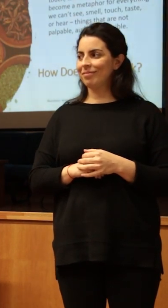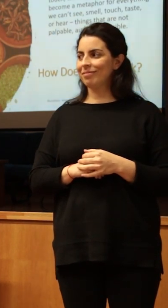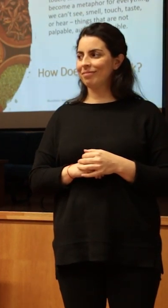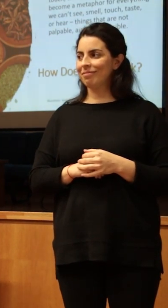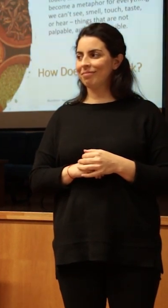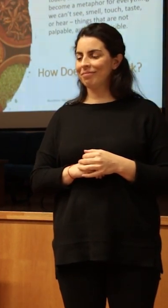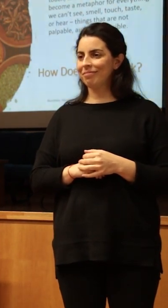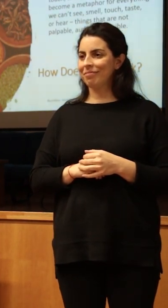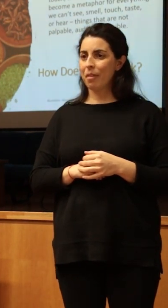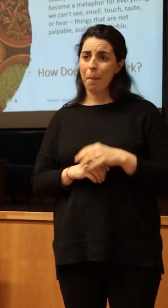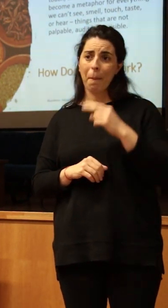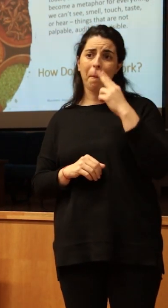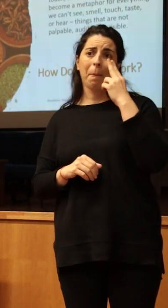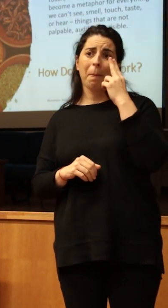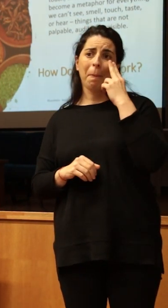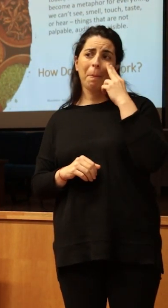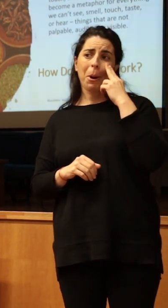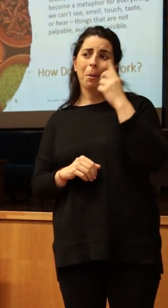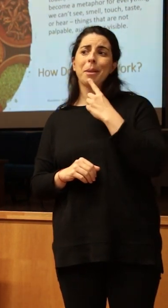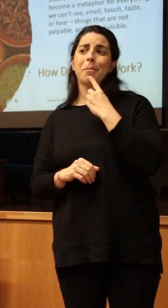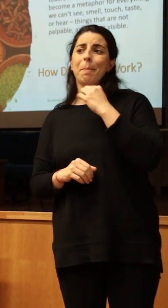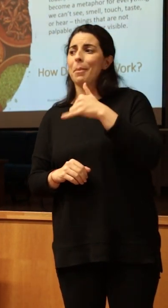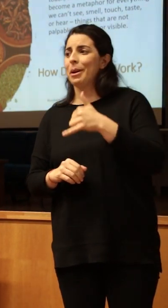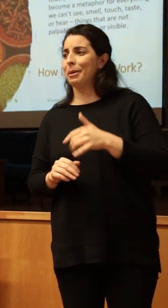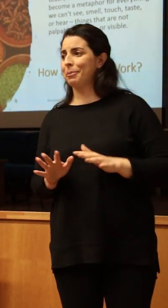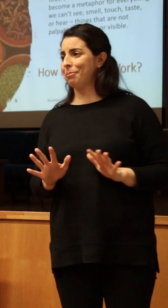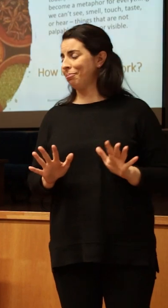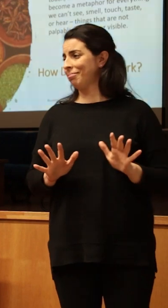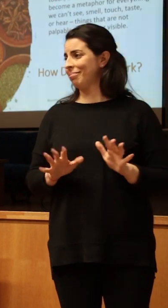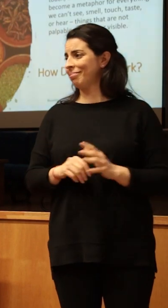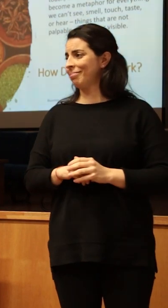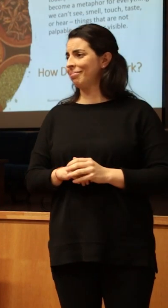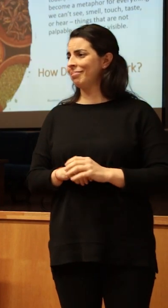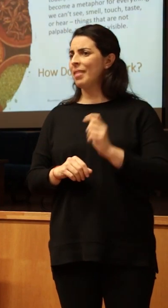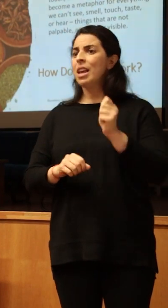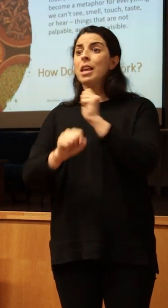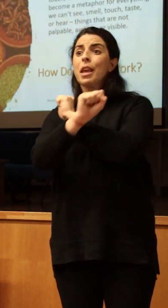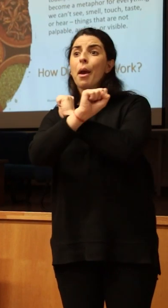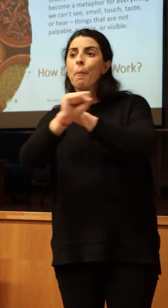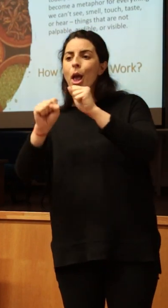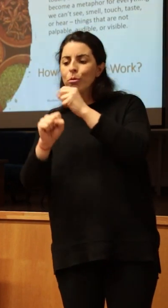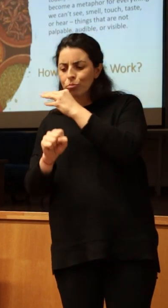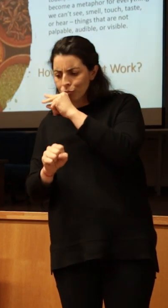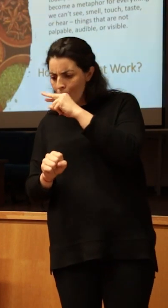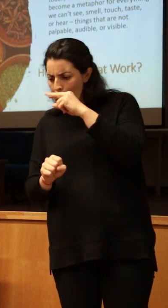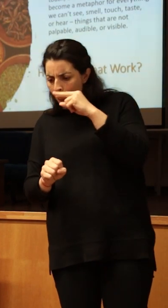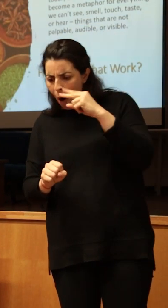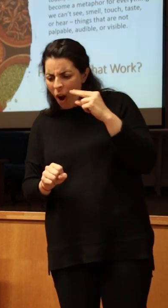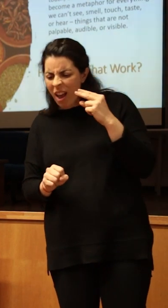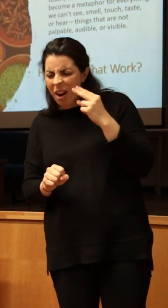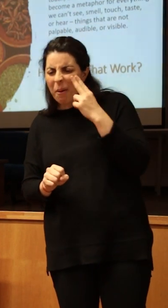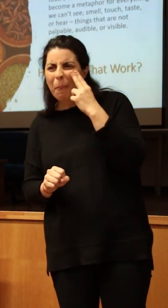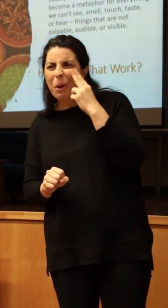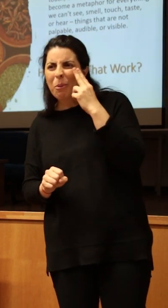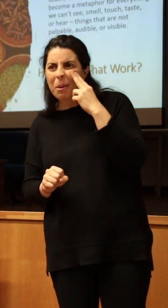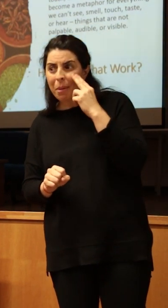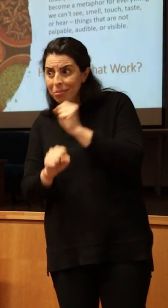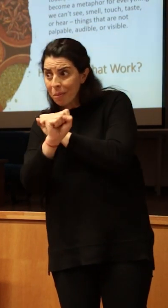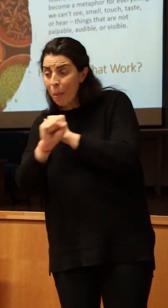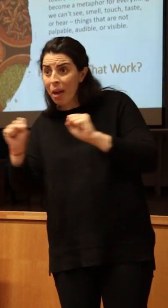Conflicts, problems. Problems, okay. Can we smell problems? ¿Quién puede oler problemas? No.